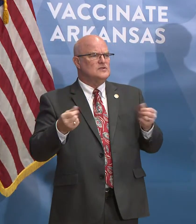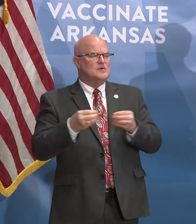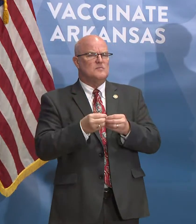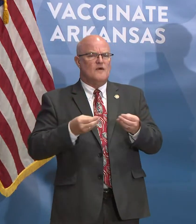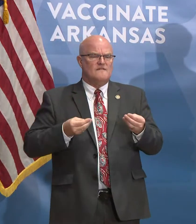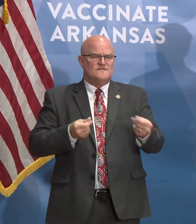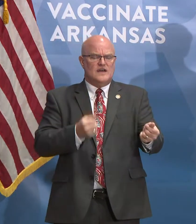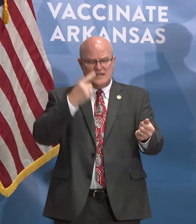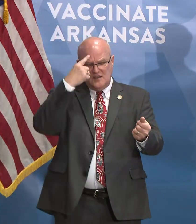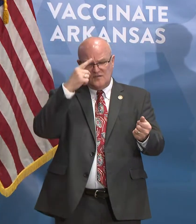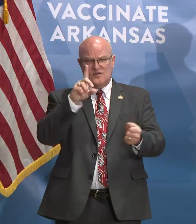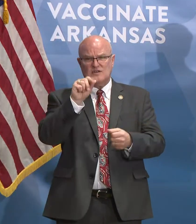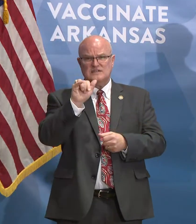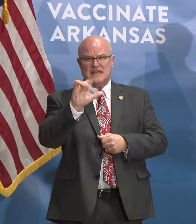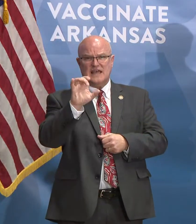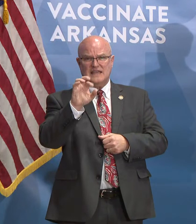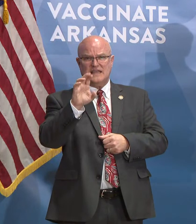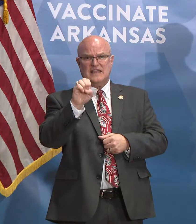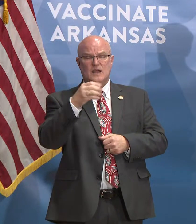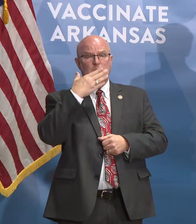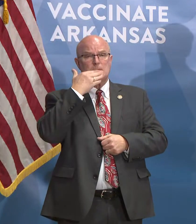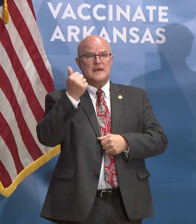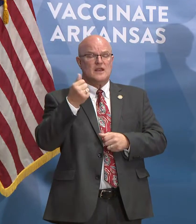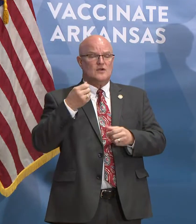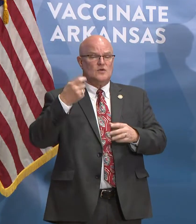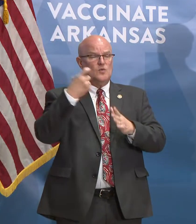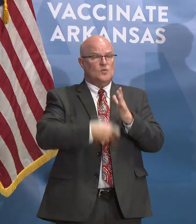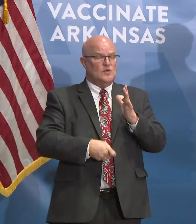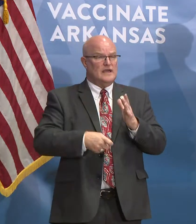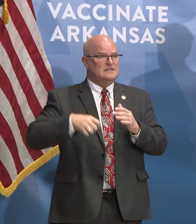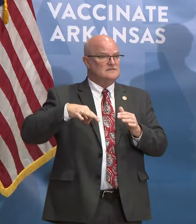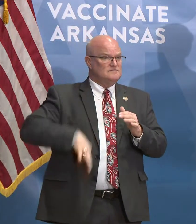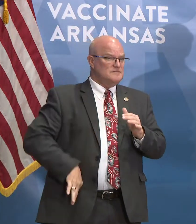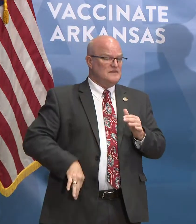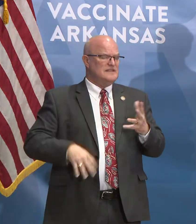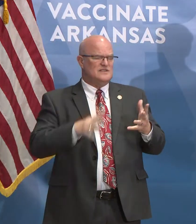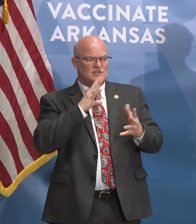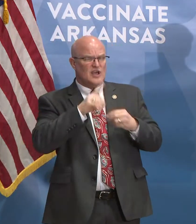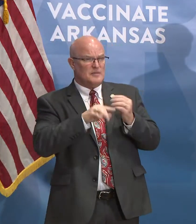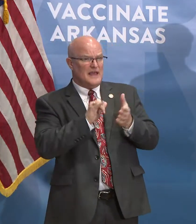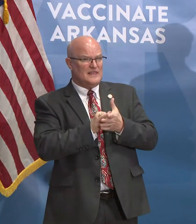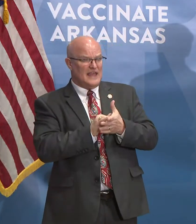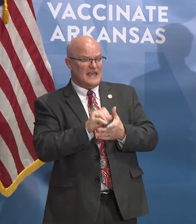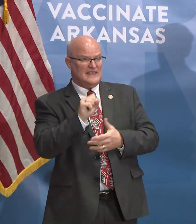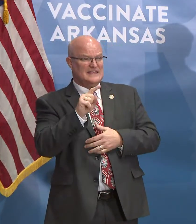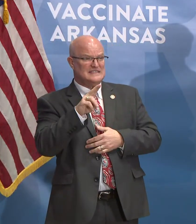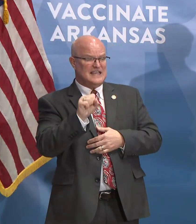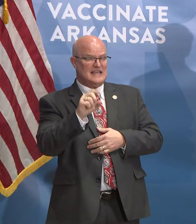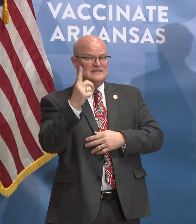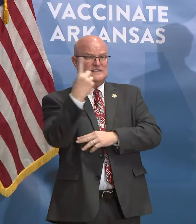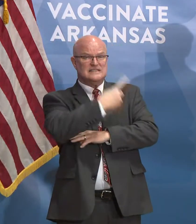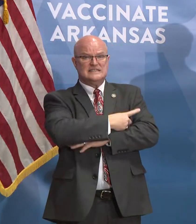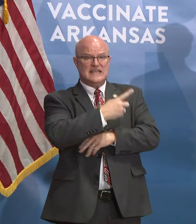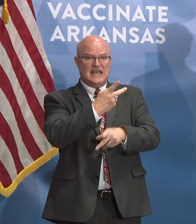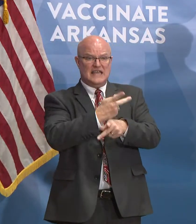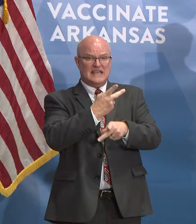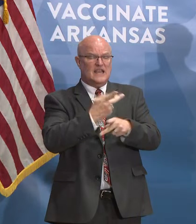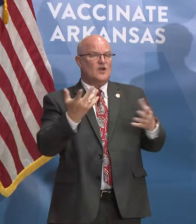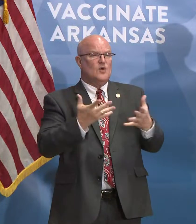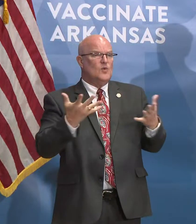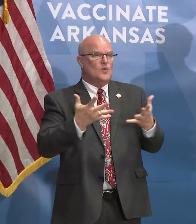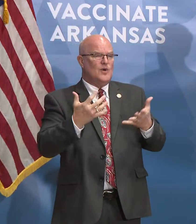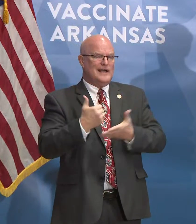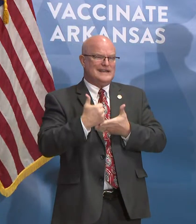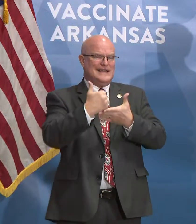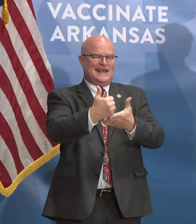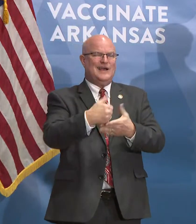for daycare positions as far as better wages and benefits. What can you speak to that, the status of the daycares and what can be done to kind of help